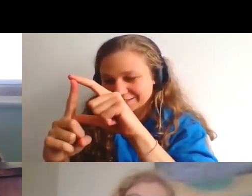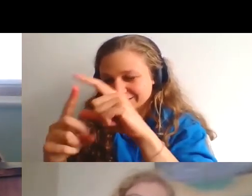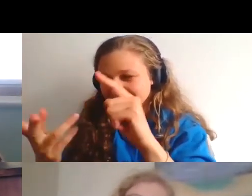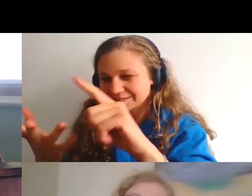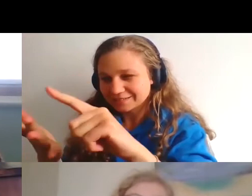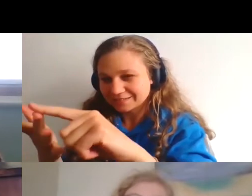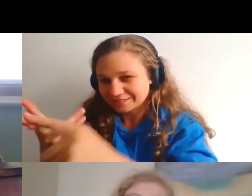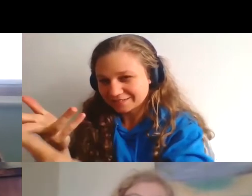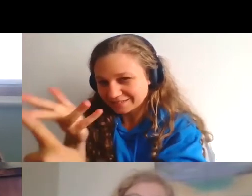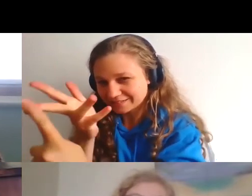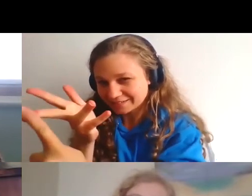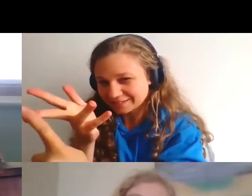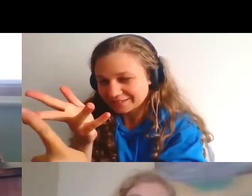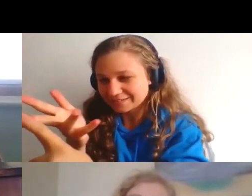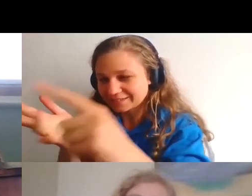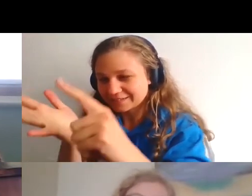Yeah.